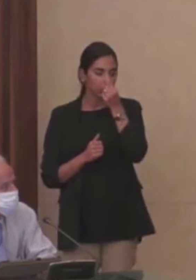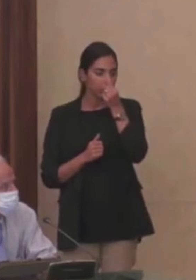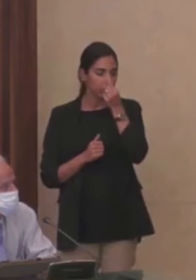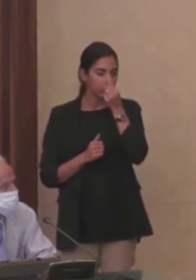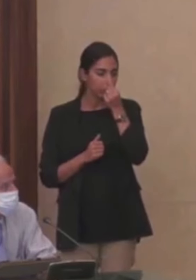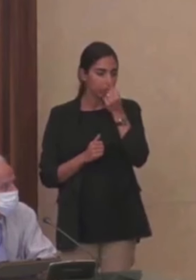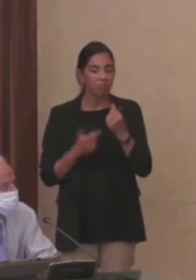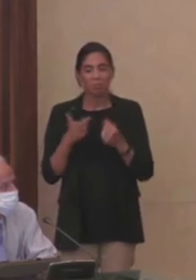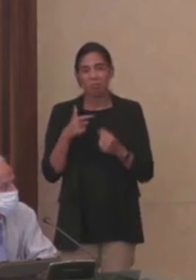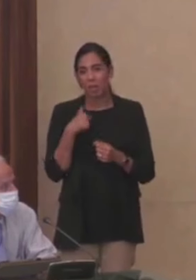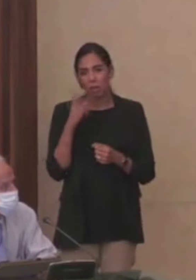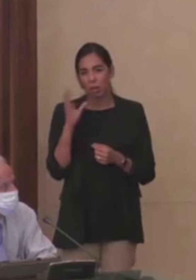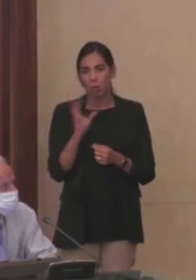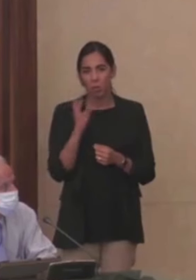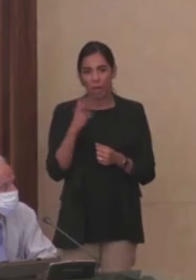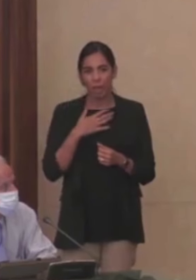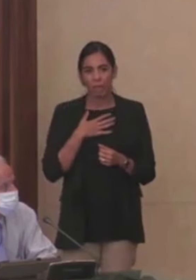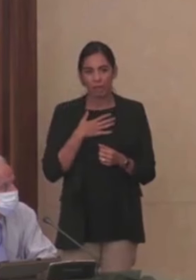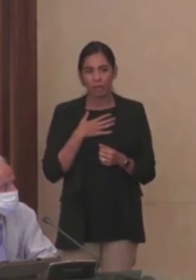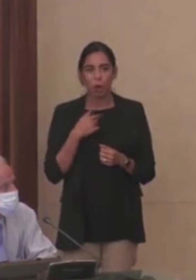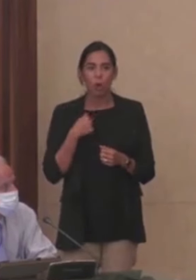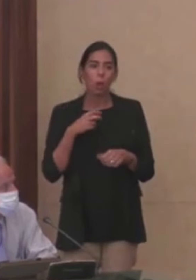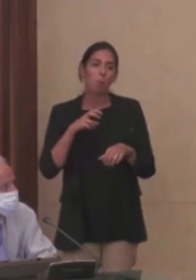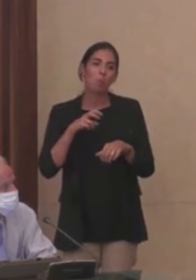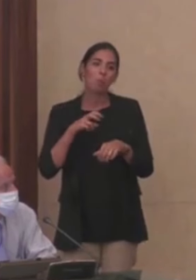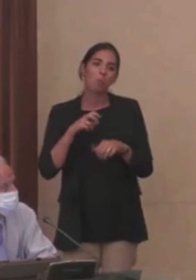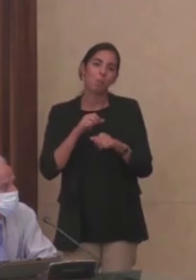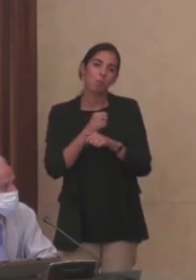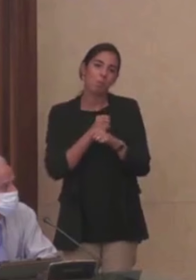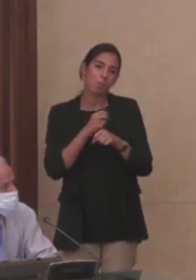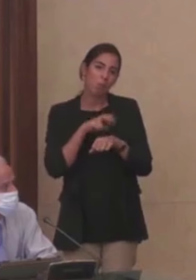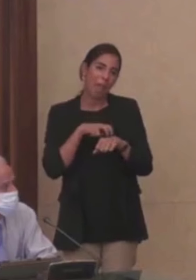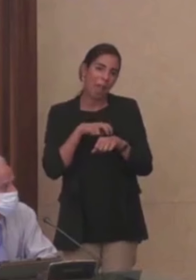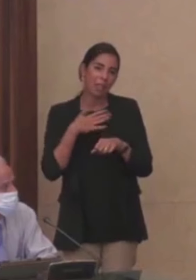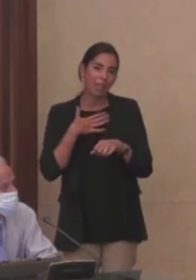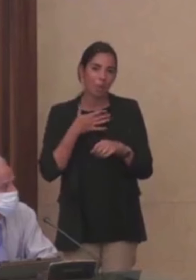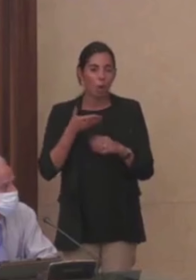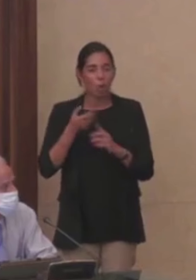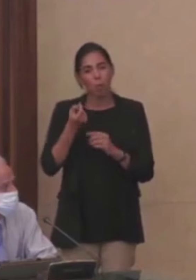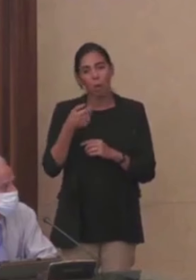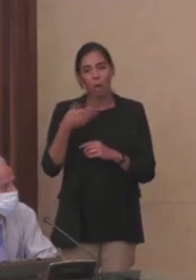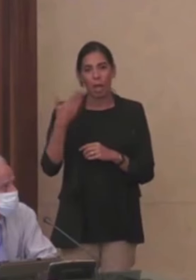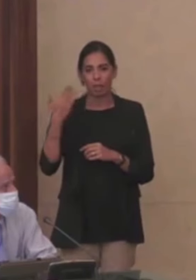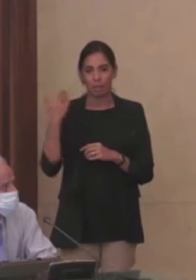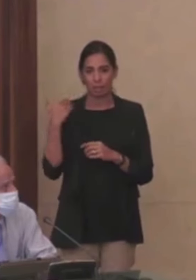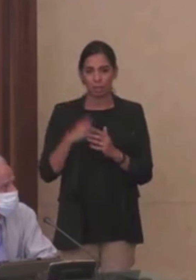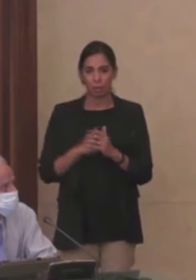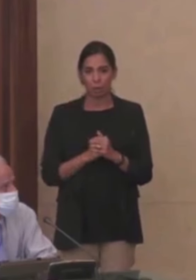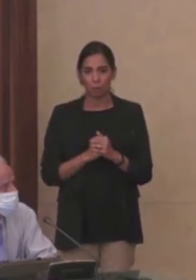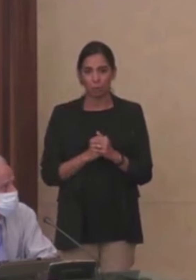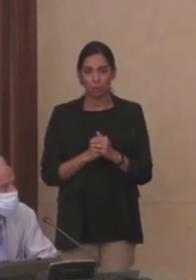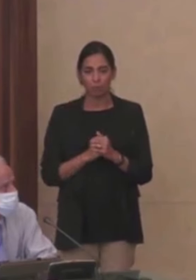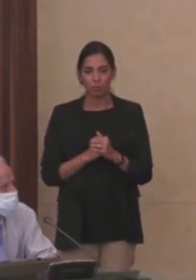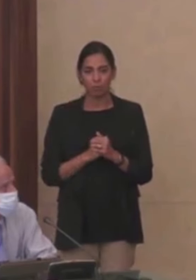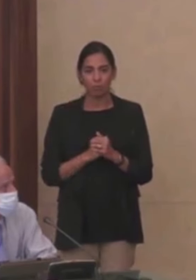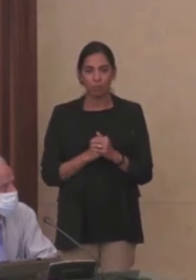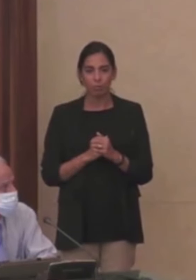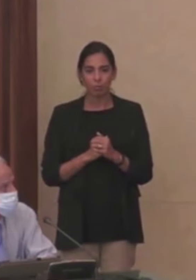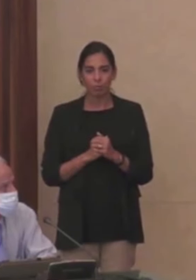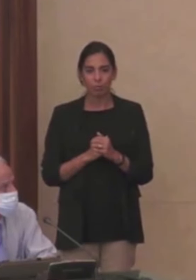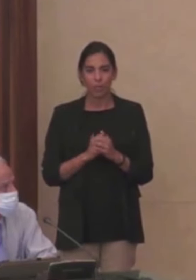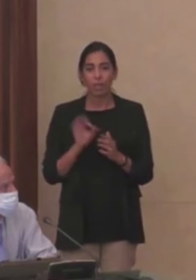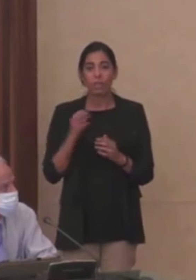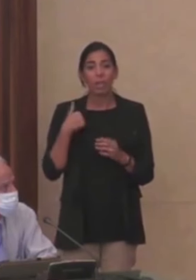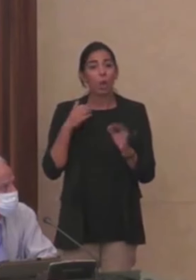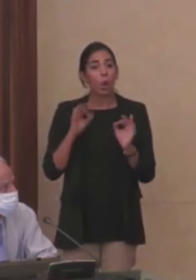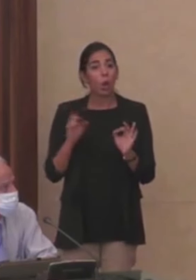Because I'm a romantic by heart, and a doctor that likes the